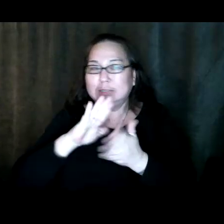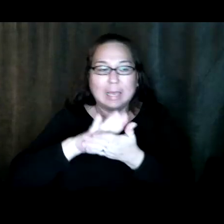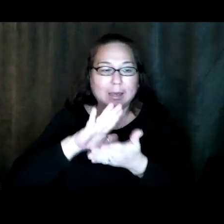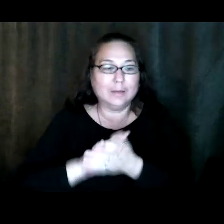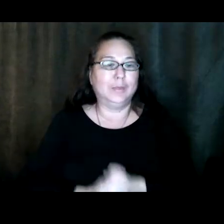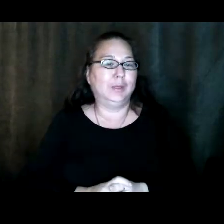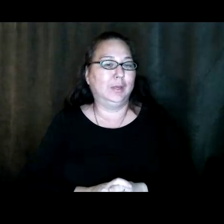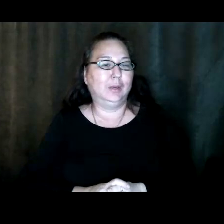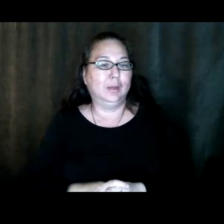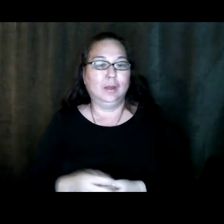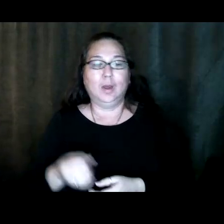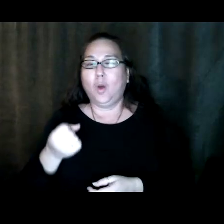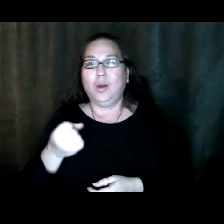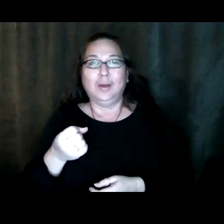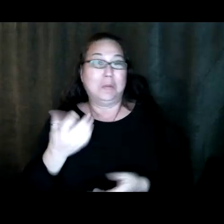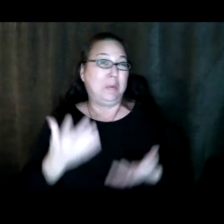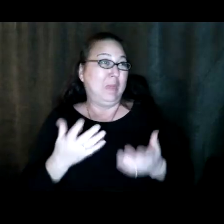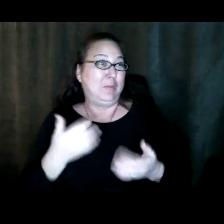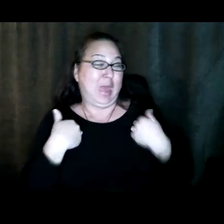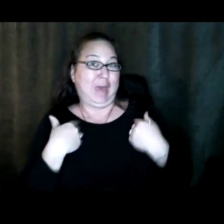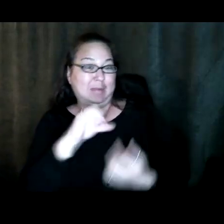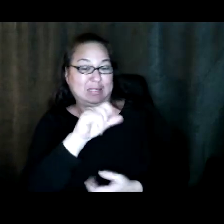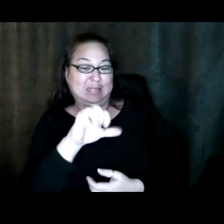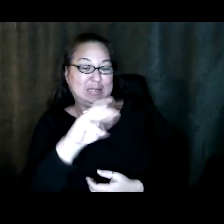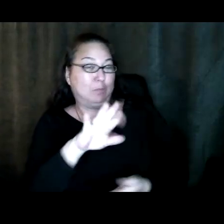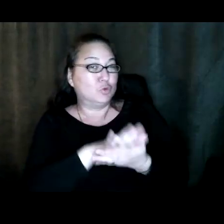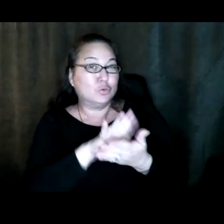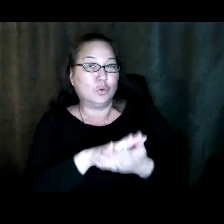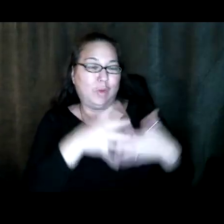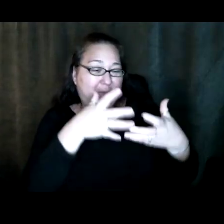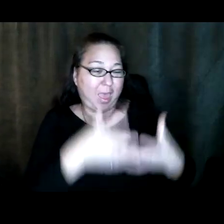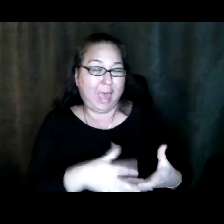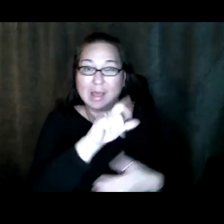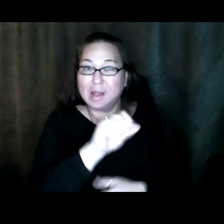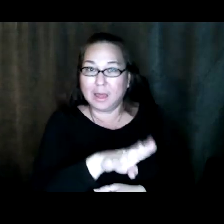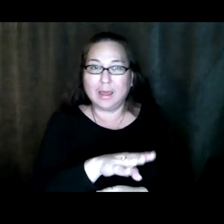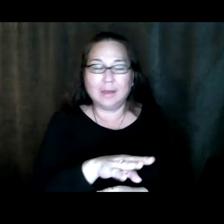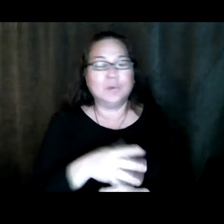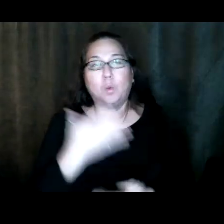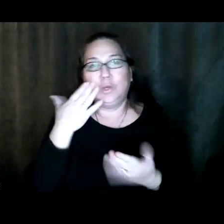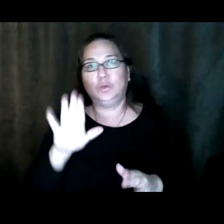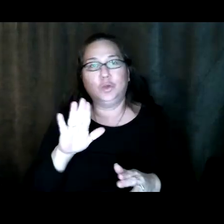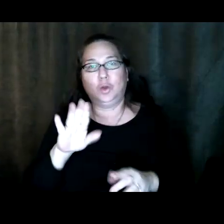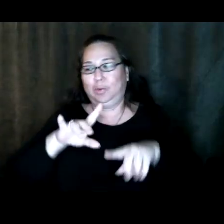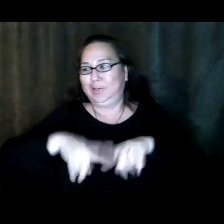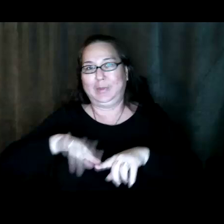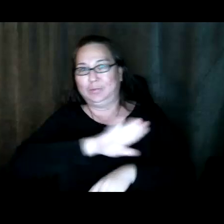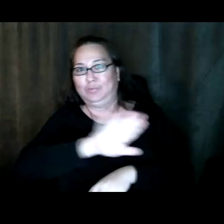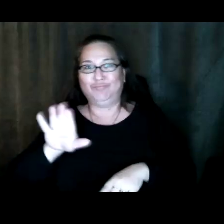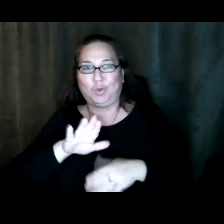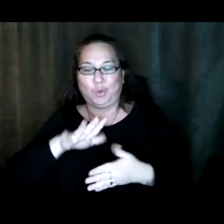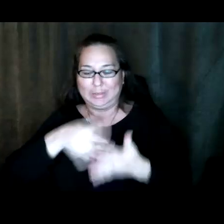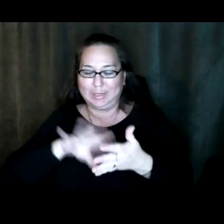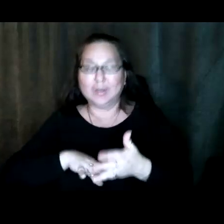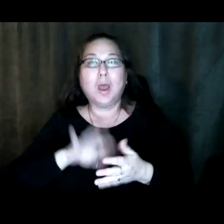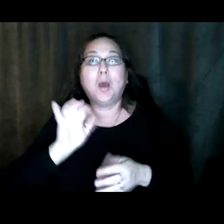school where you've got lots of lab. So there's no one size fits all with the schedule. But that said, that is one of the solution sets